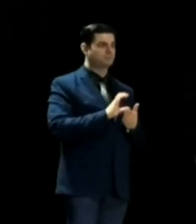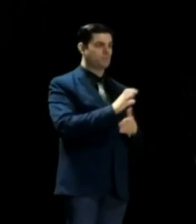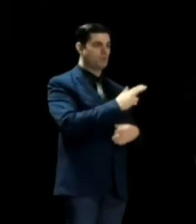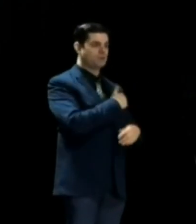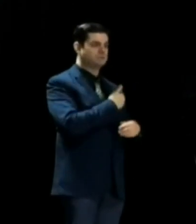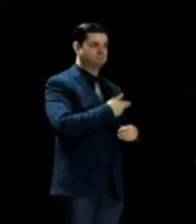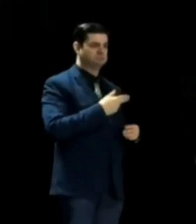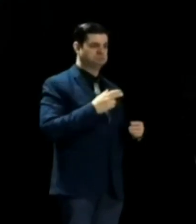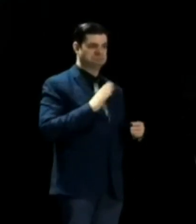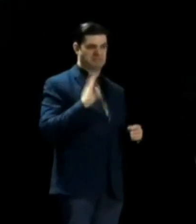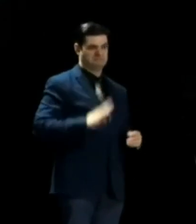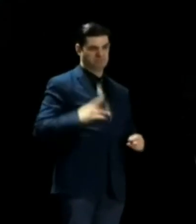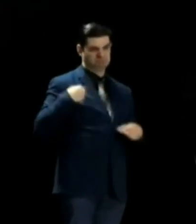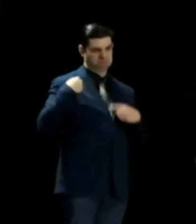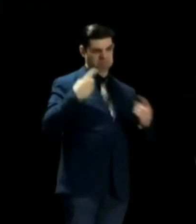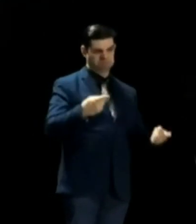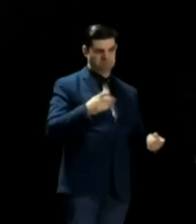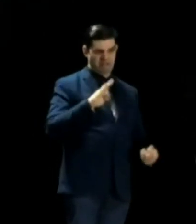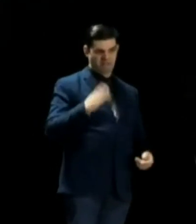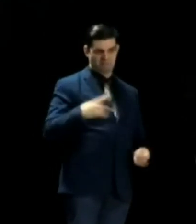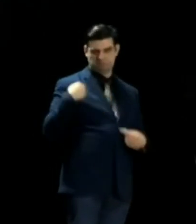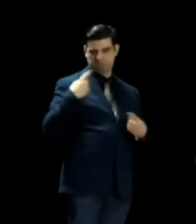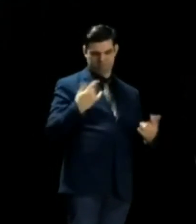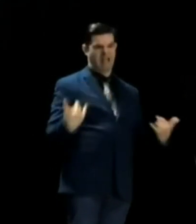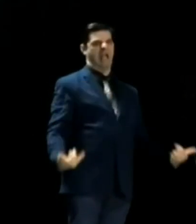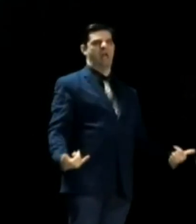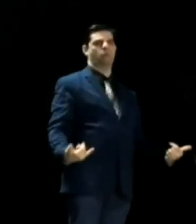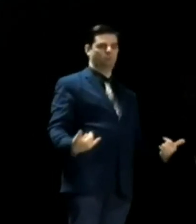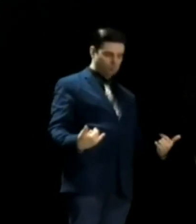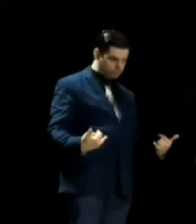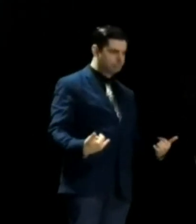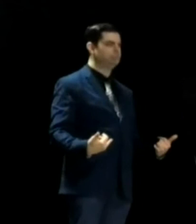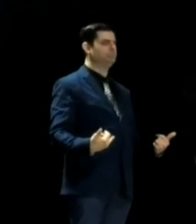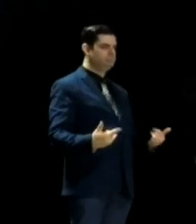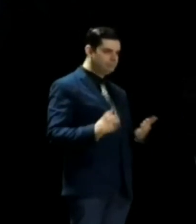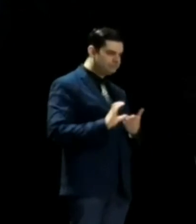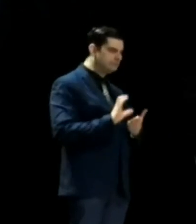would maintain their contracts with their partners.